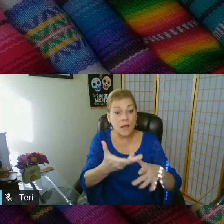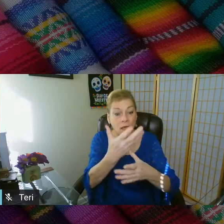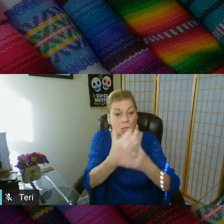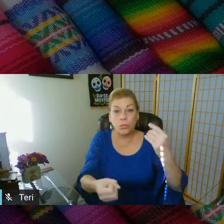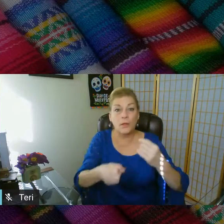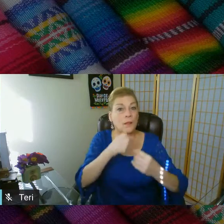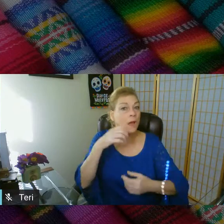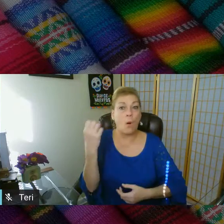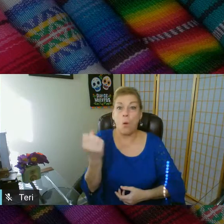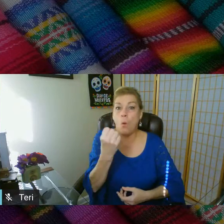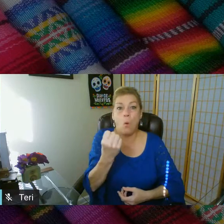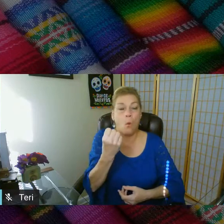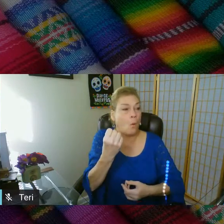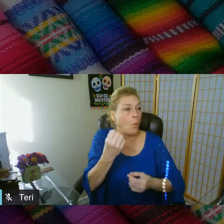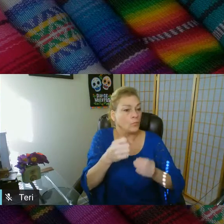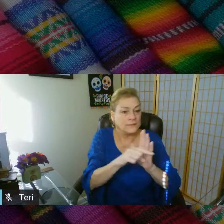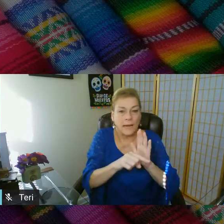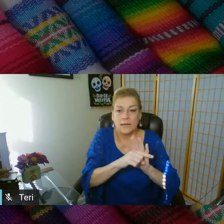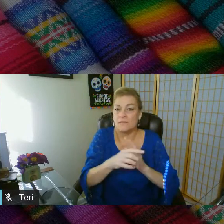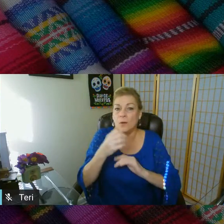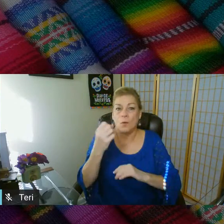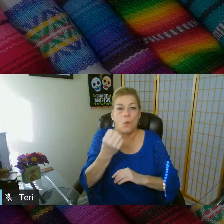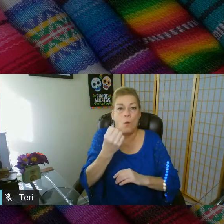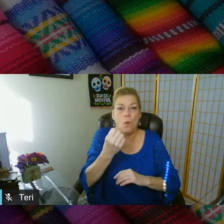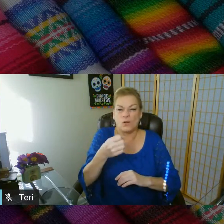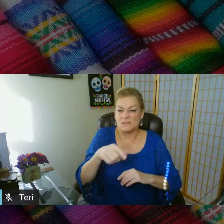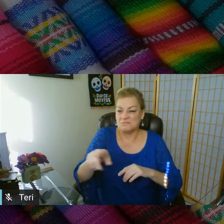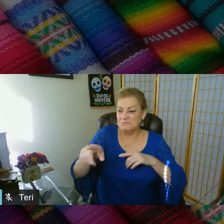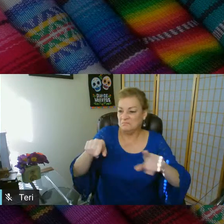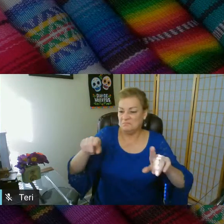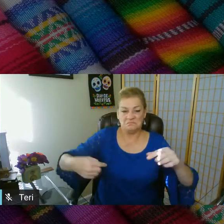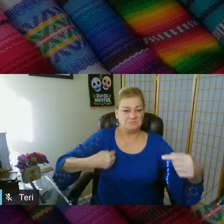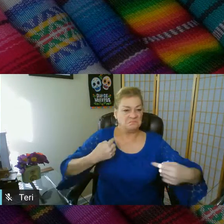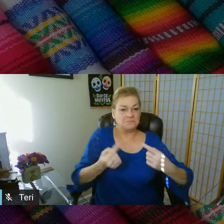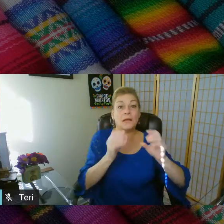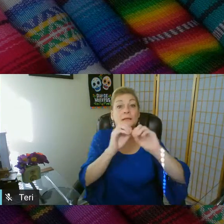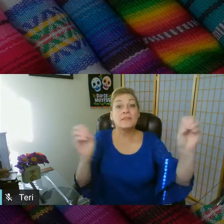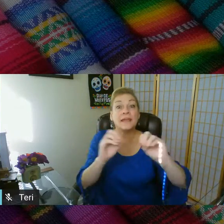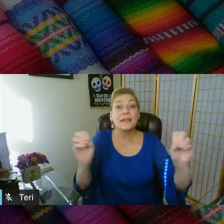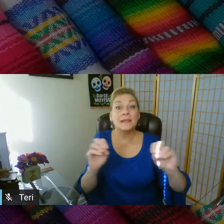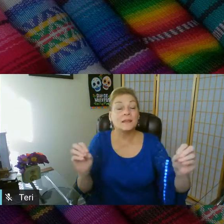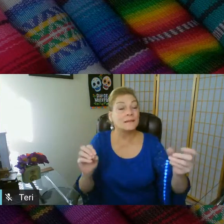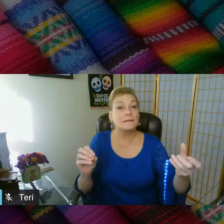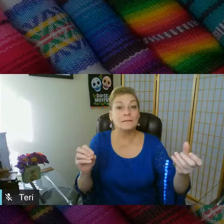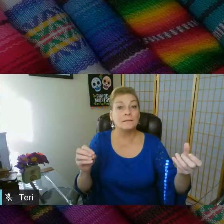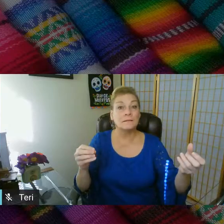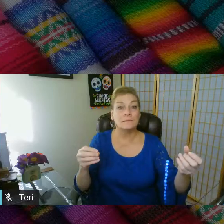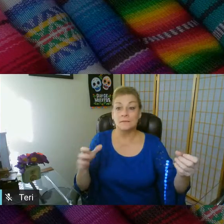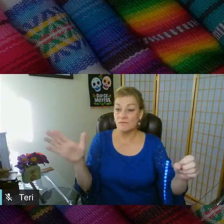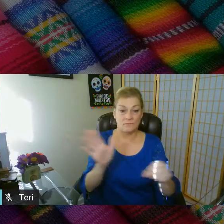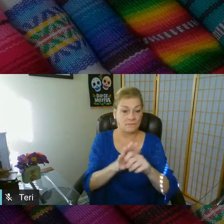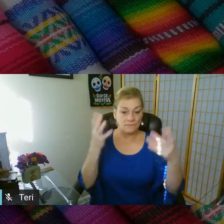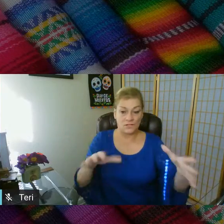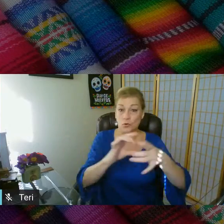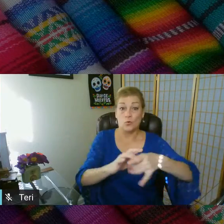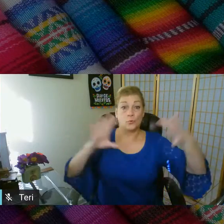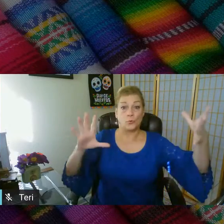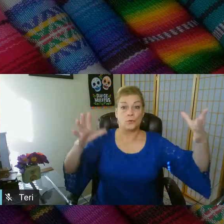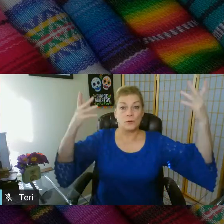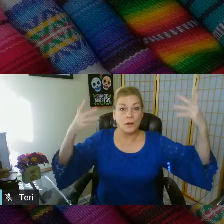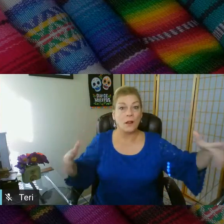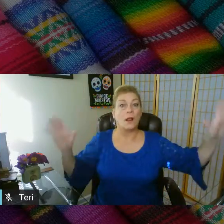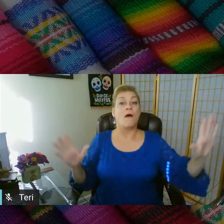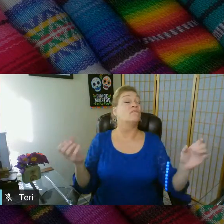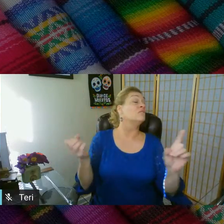longer holding grudges. They are no longer holding hurts. They are no longer mired in their own